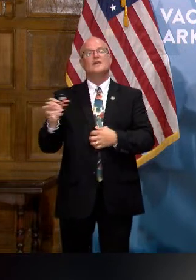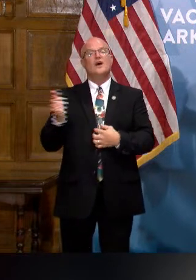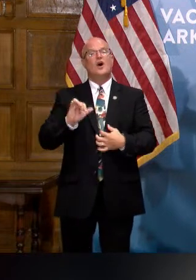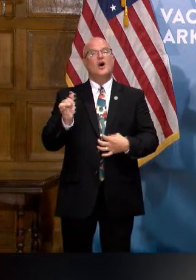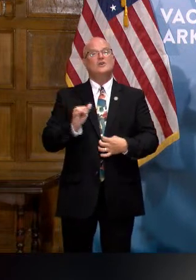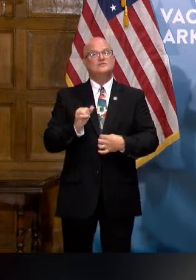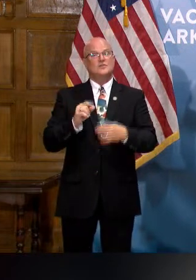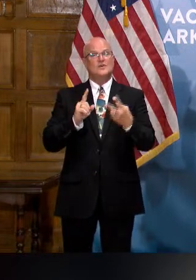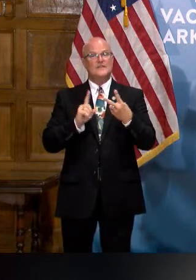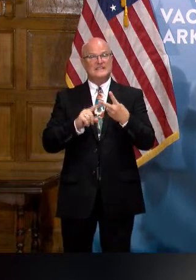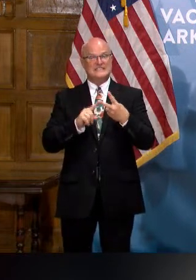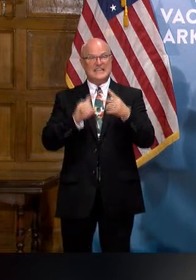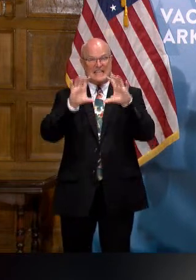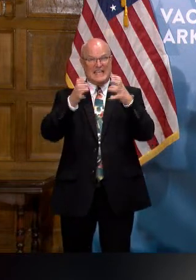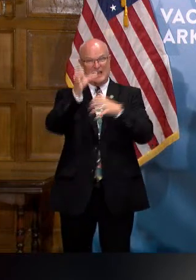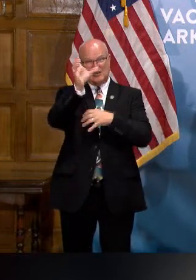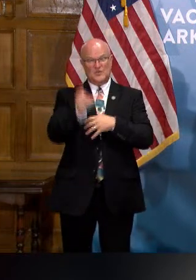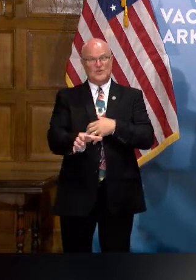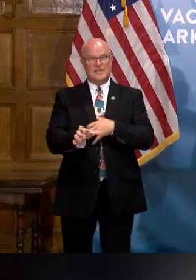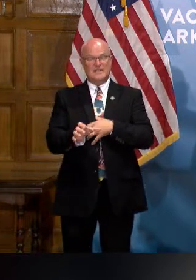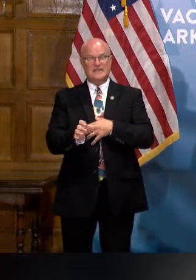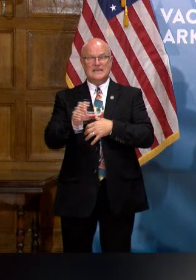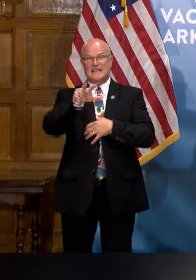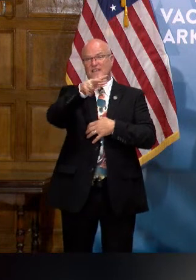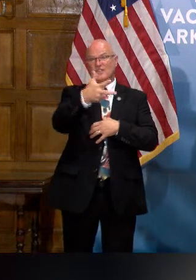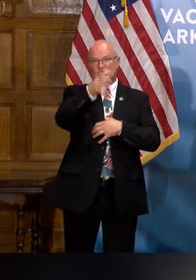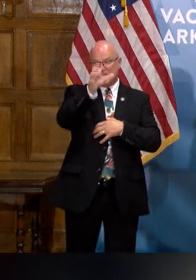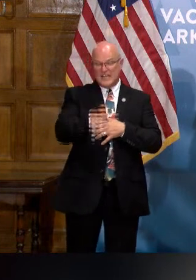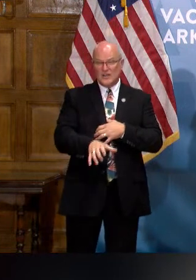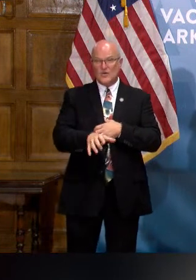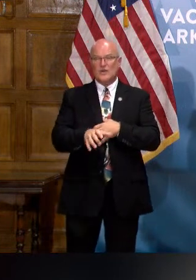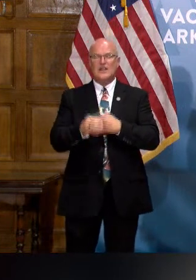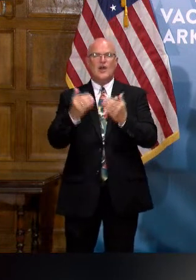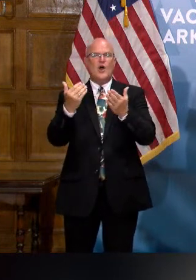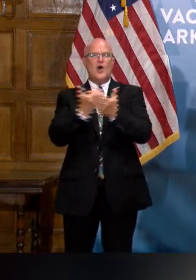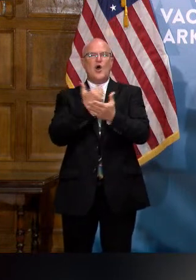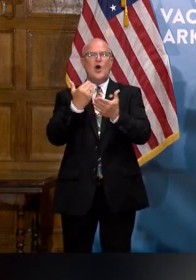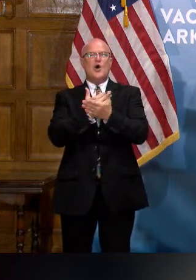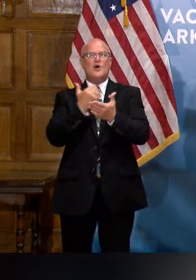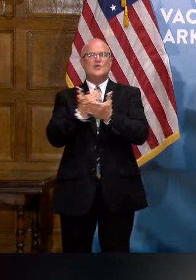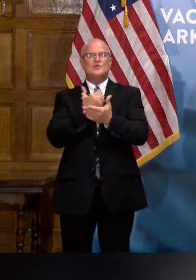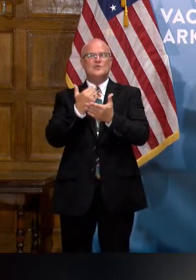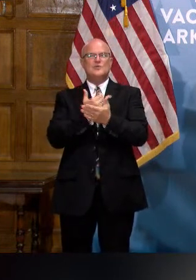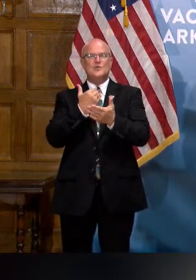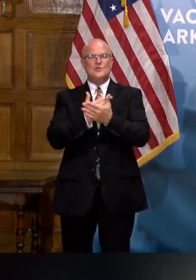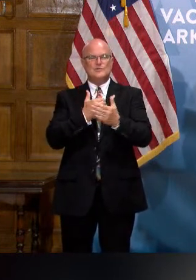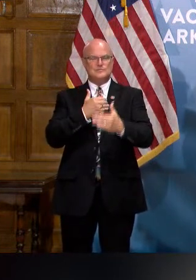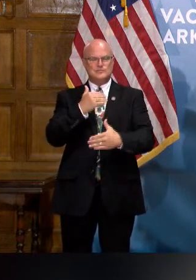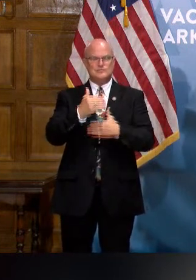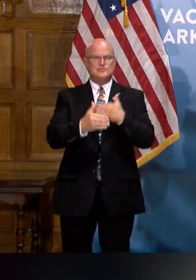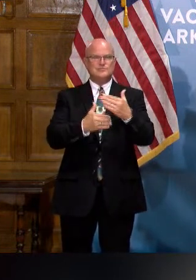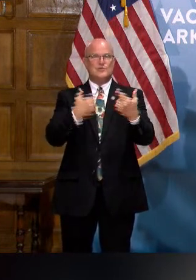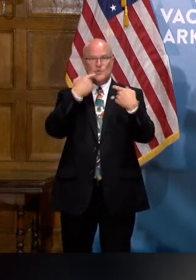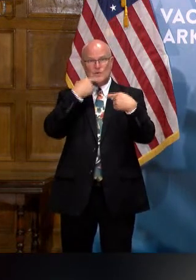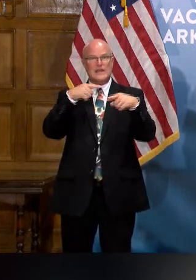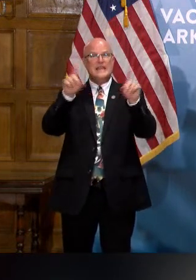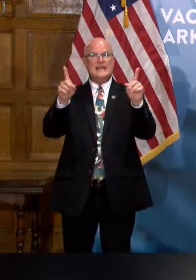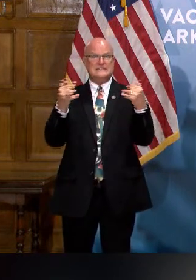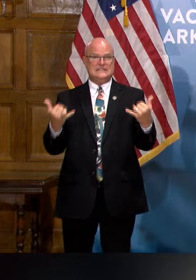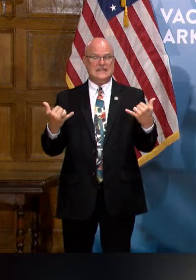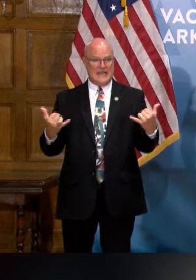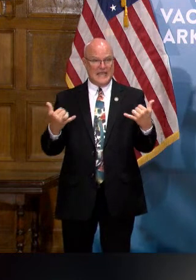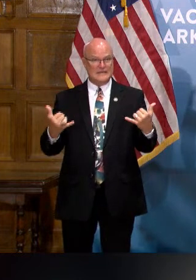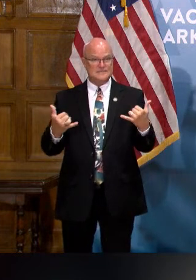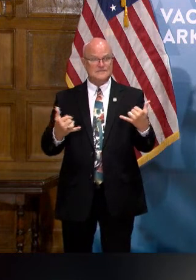also, this second category here and the third one are new protocols that we are announcing